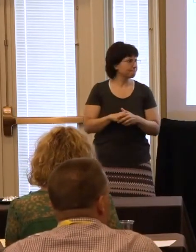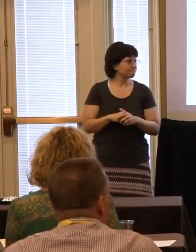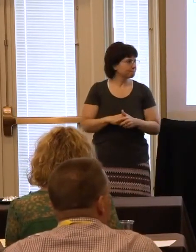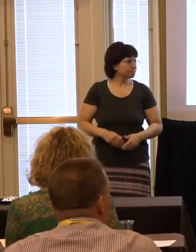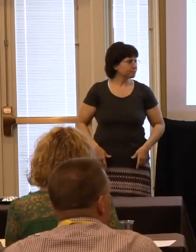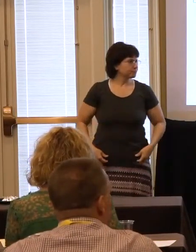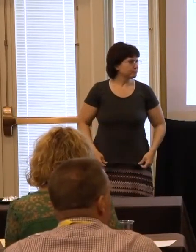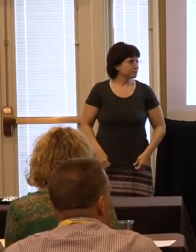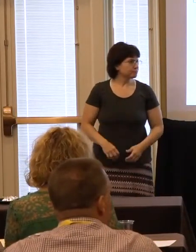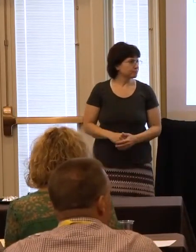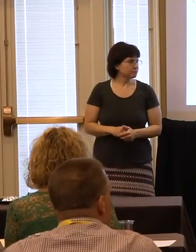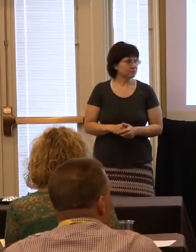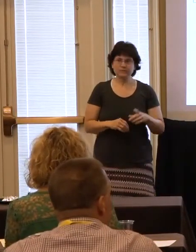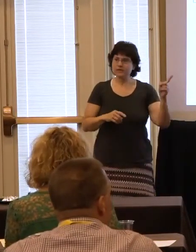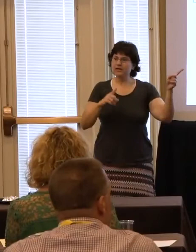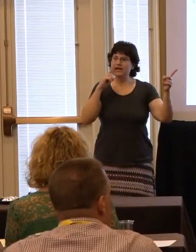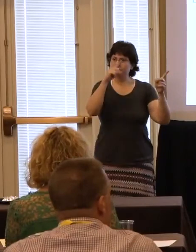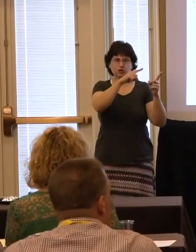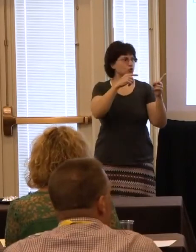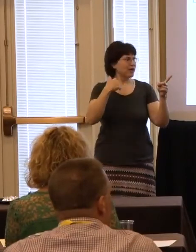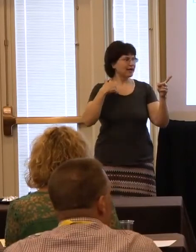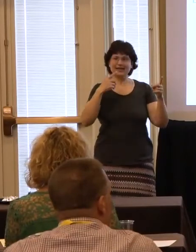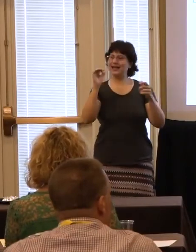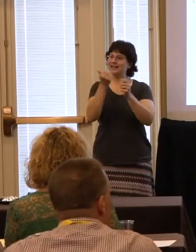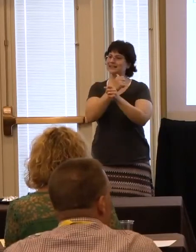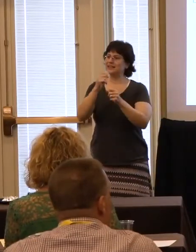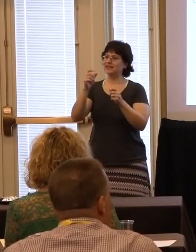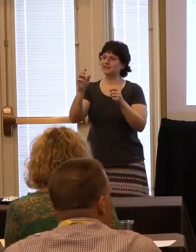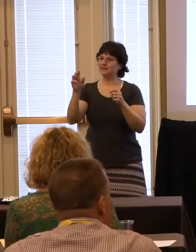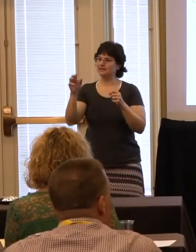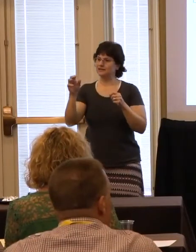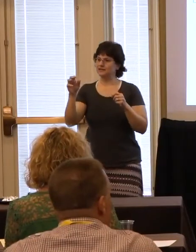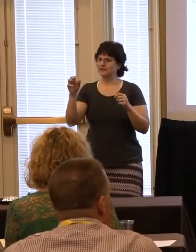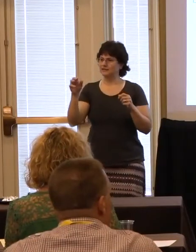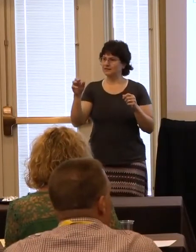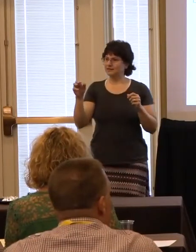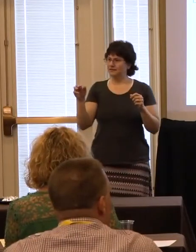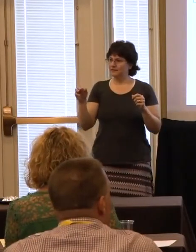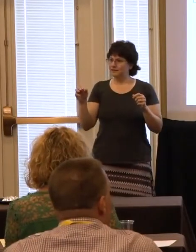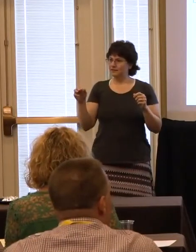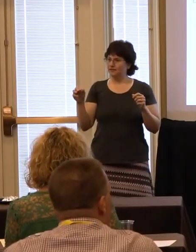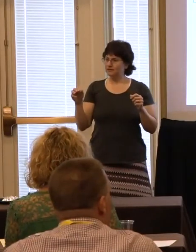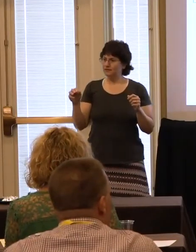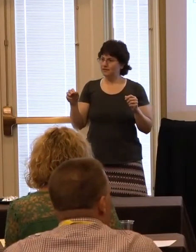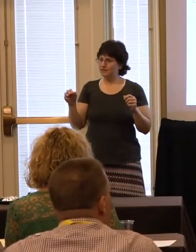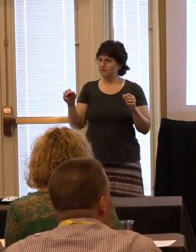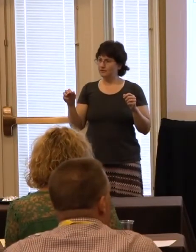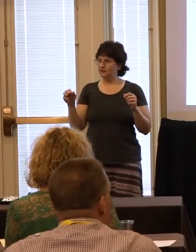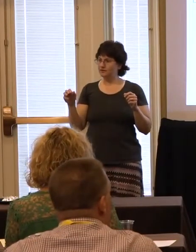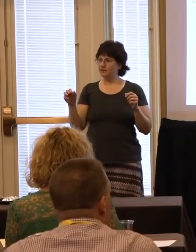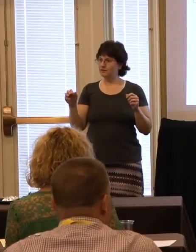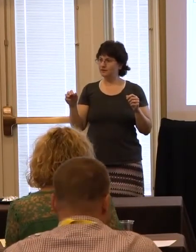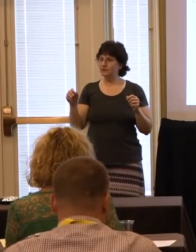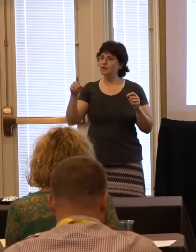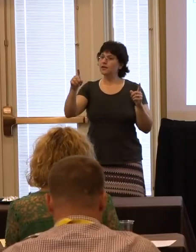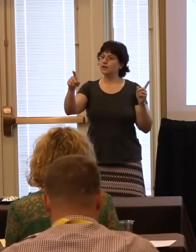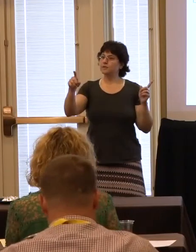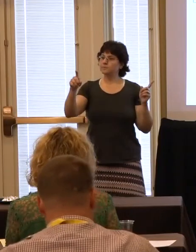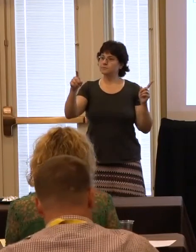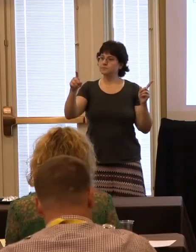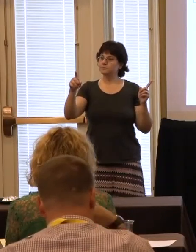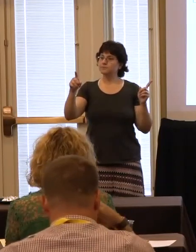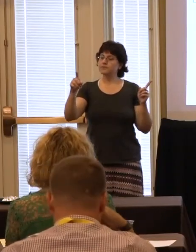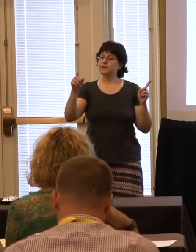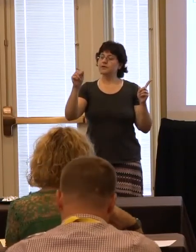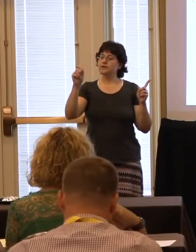cancer with the smoking or not? Lung cancer. Unclear. Yeah. So National Academies of Press, if you guys